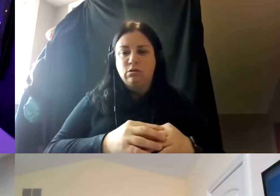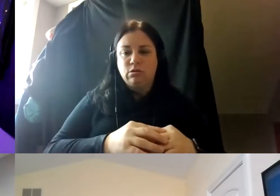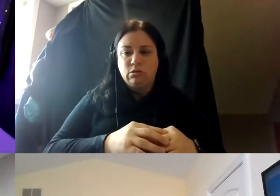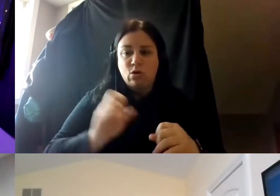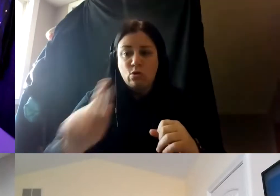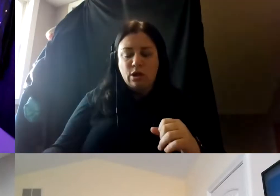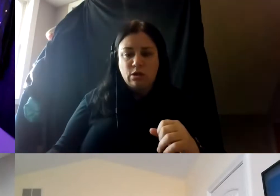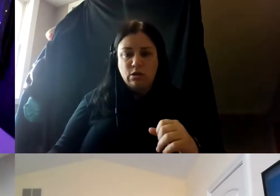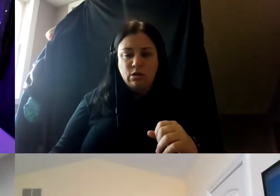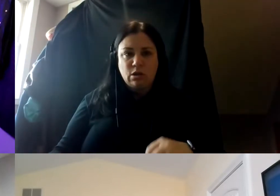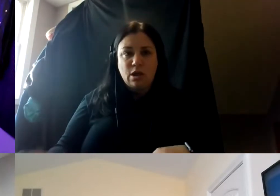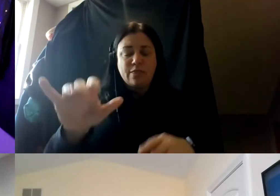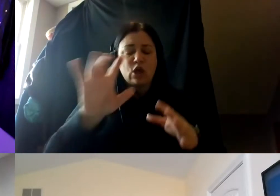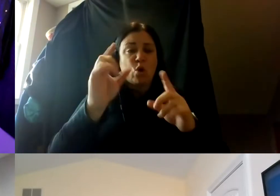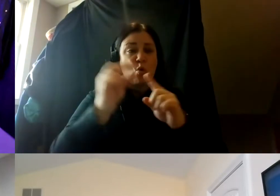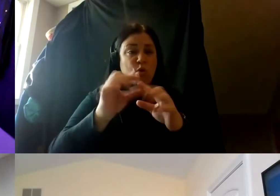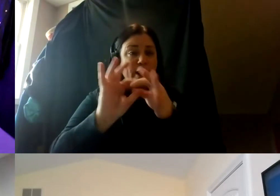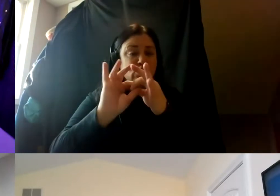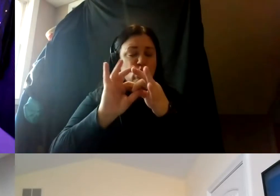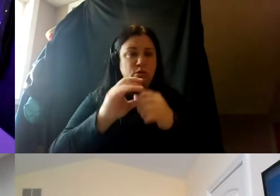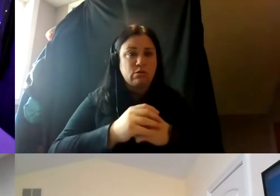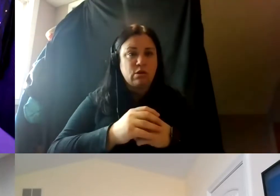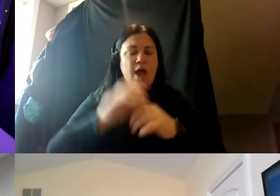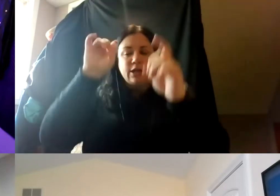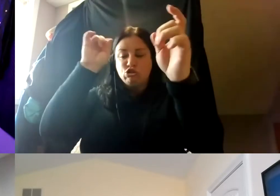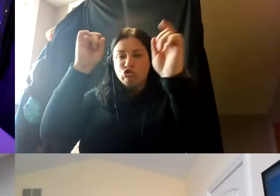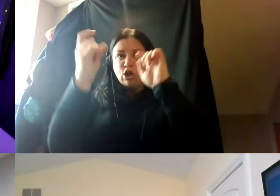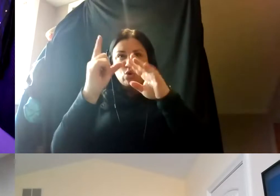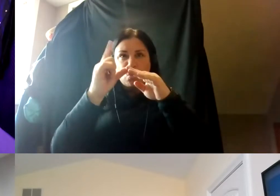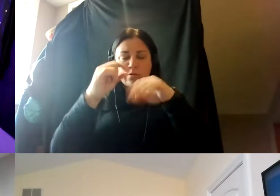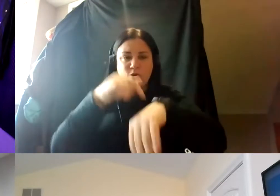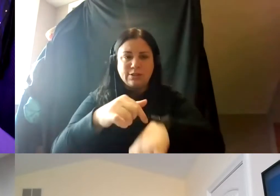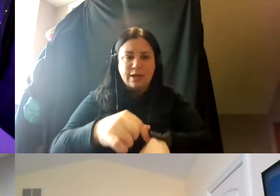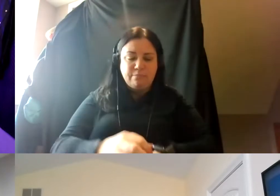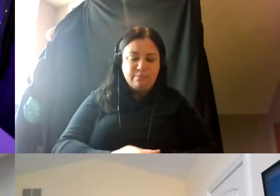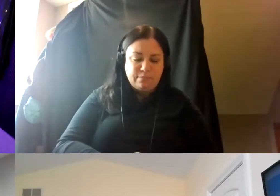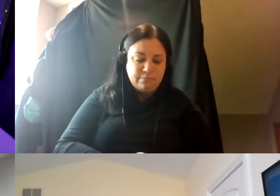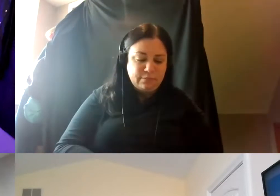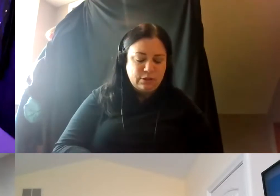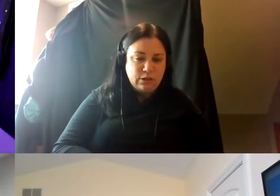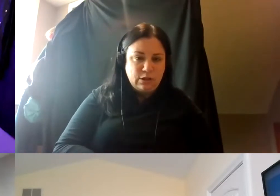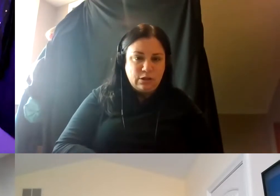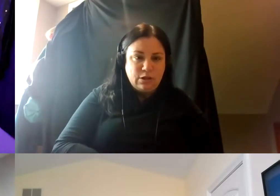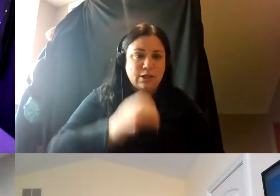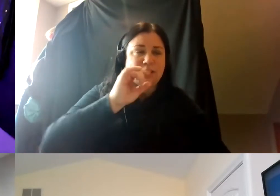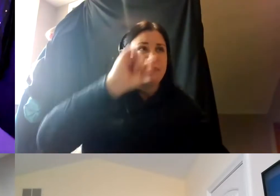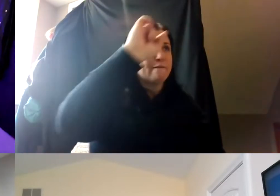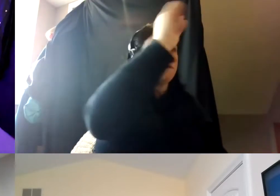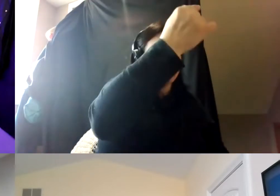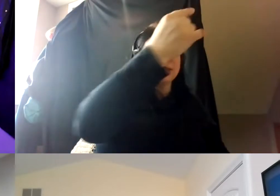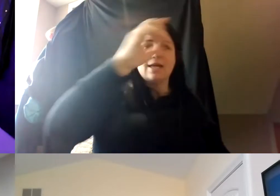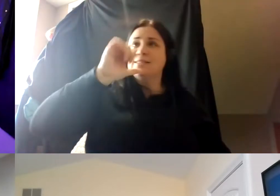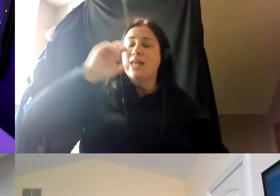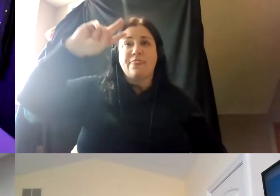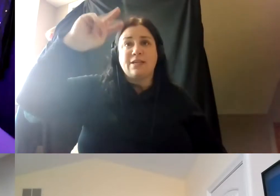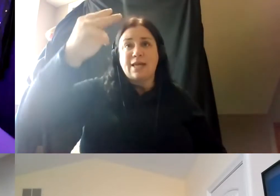Okay. like a word association game, and change it one more time. So this isn't the first thing. This isn't the second thing that you thought of. This is